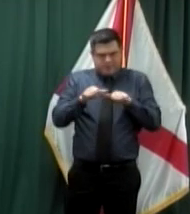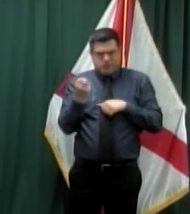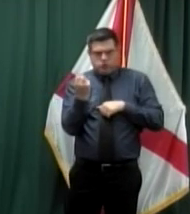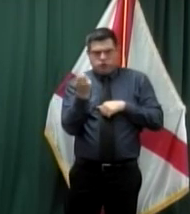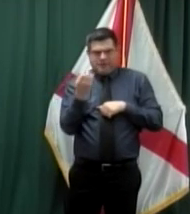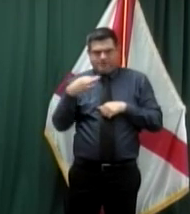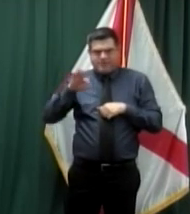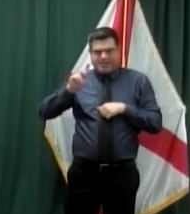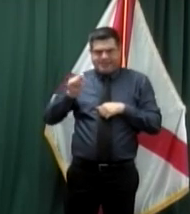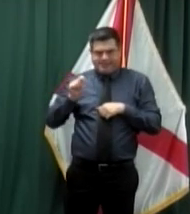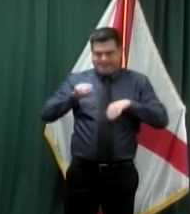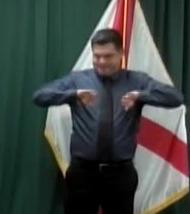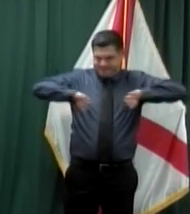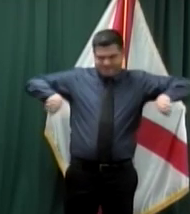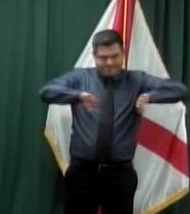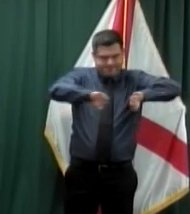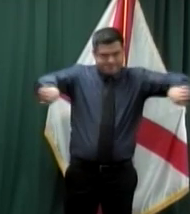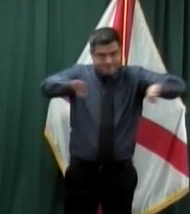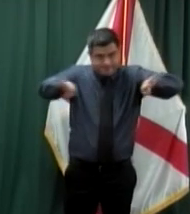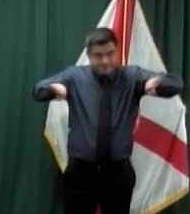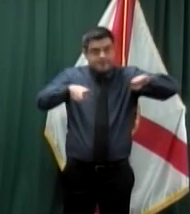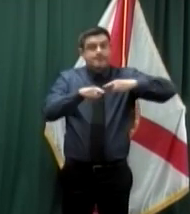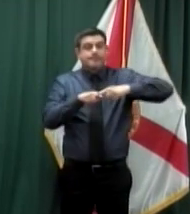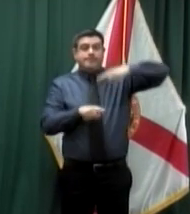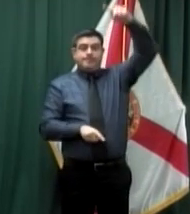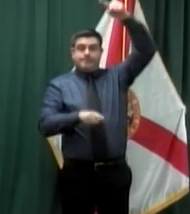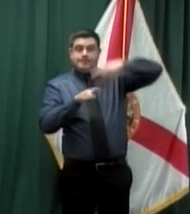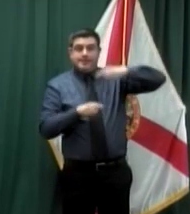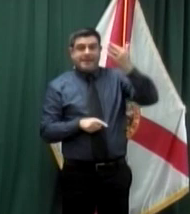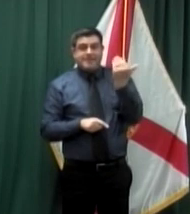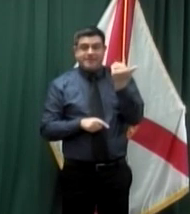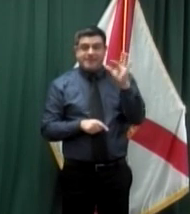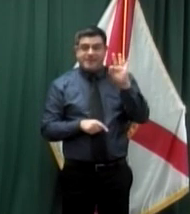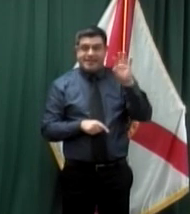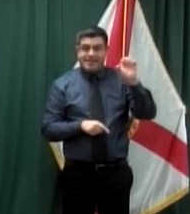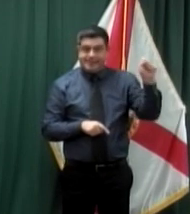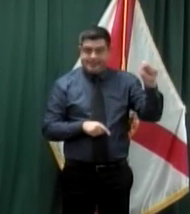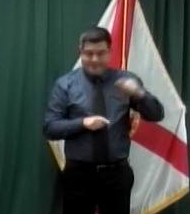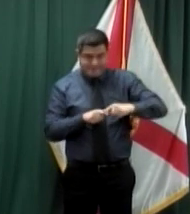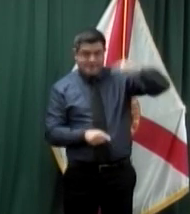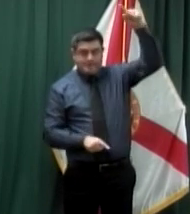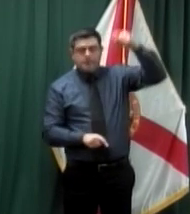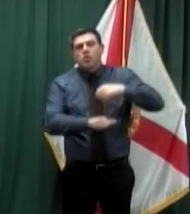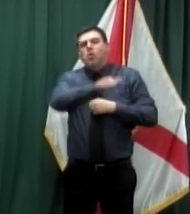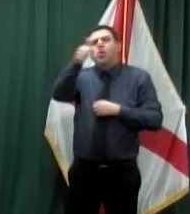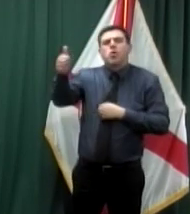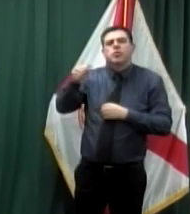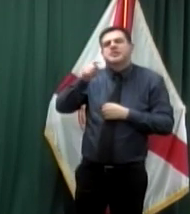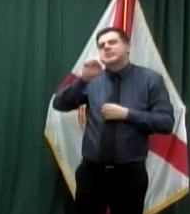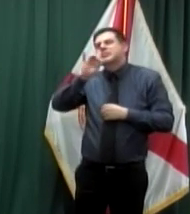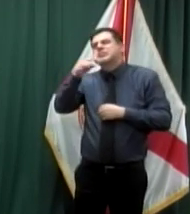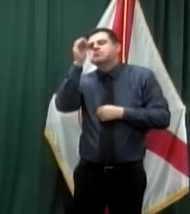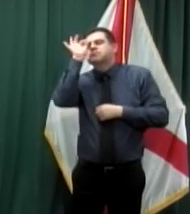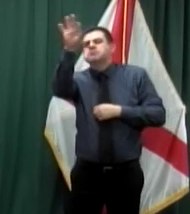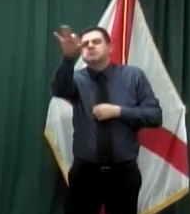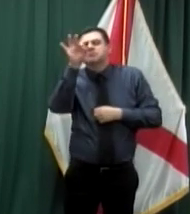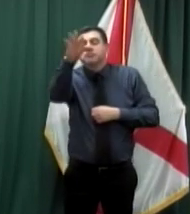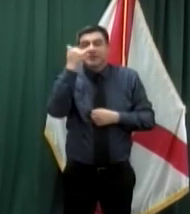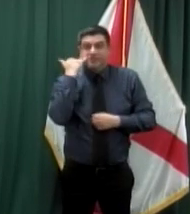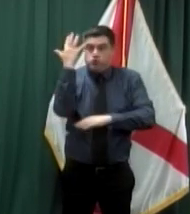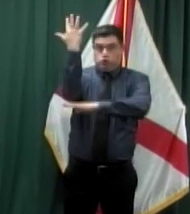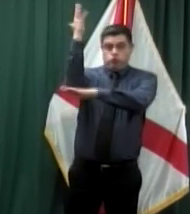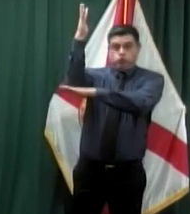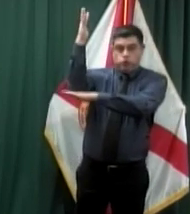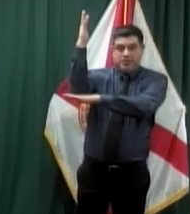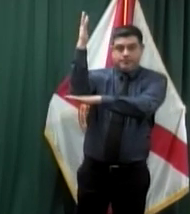to your home. Other tips include thinning your trees, removing ladder fuels, and ladder fuels are those that